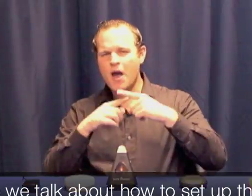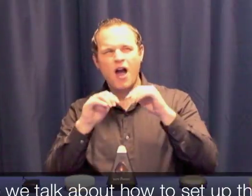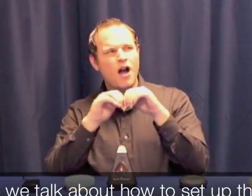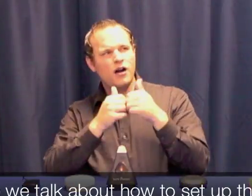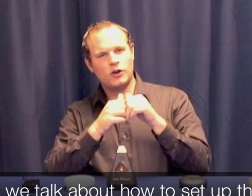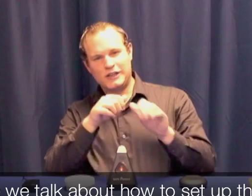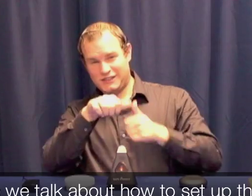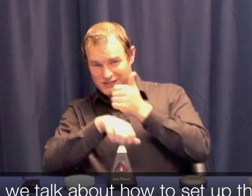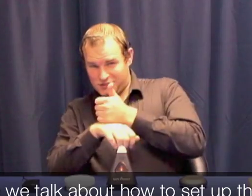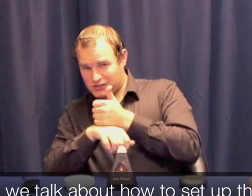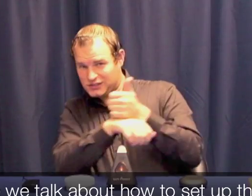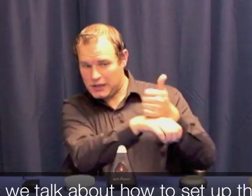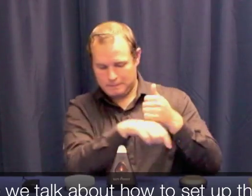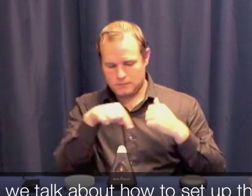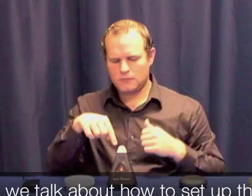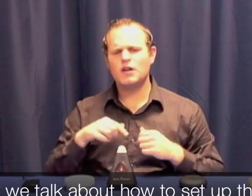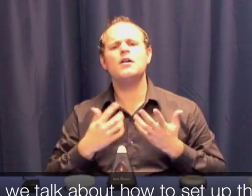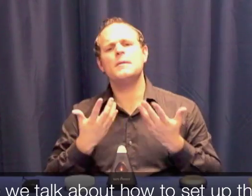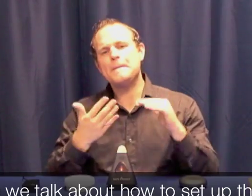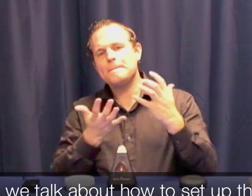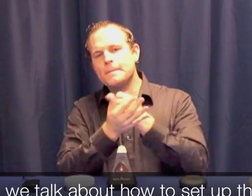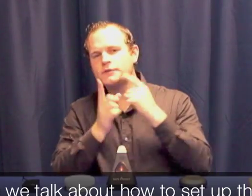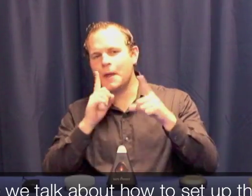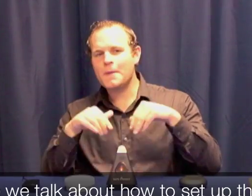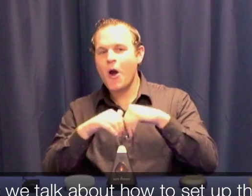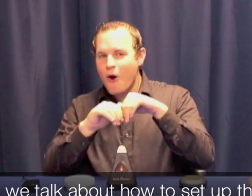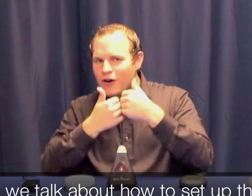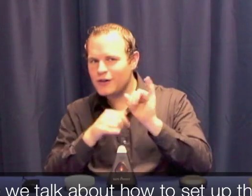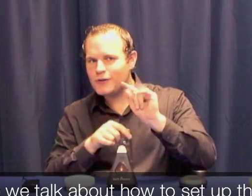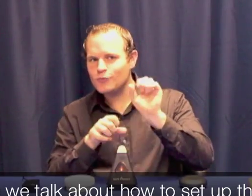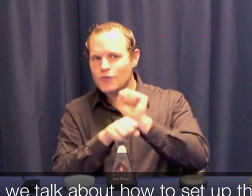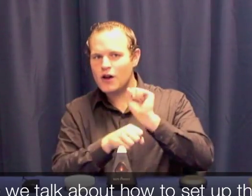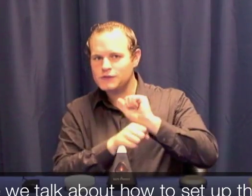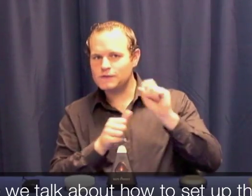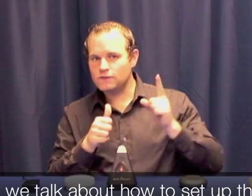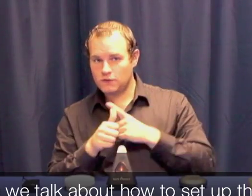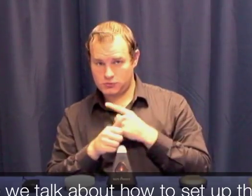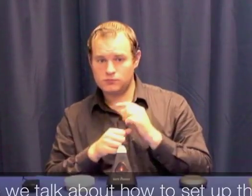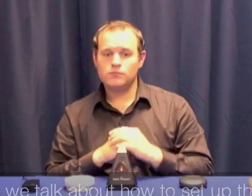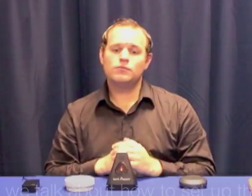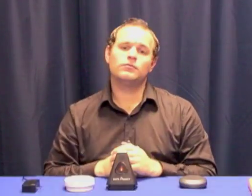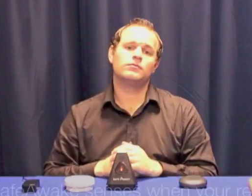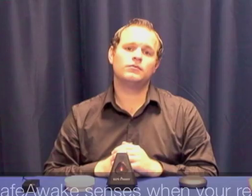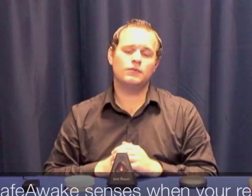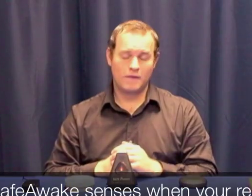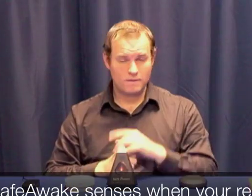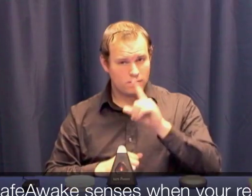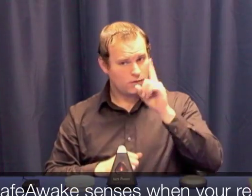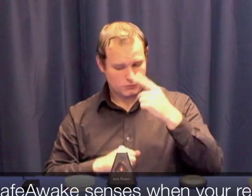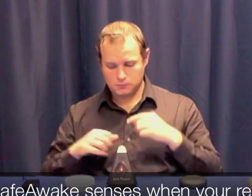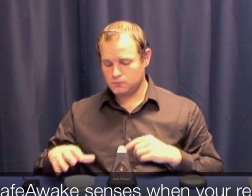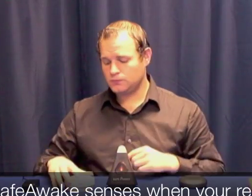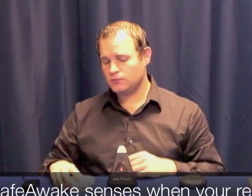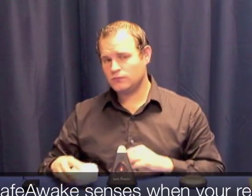Before we talk about how to set up the device, let's talk about how it works. Your